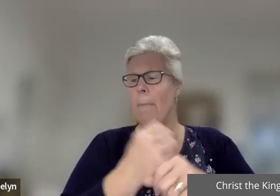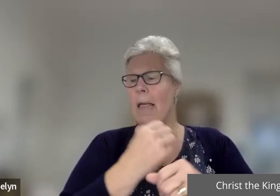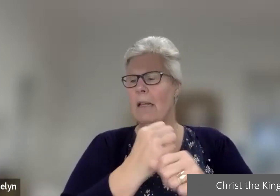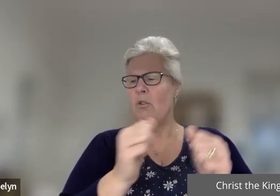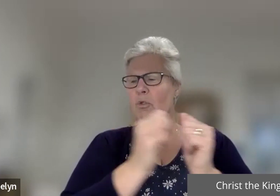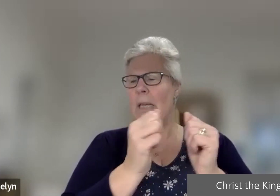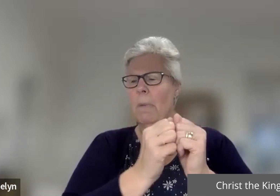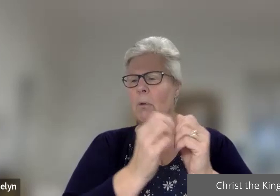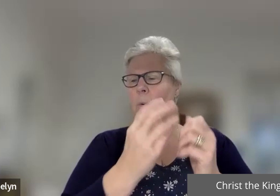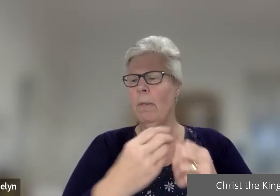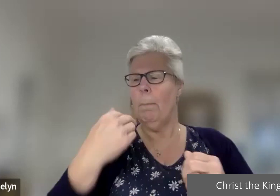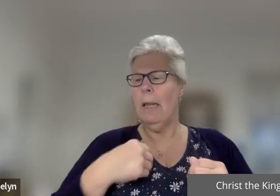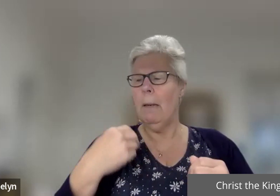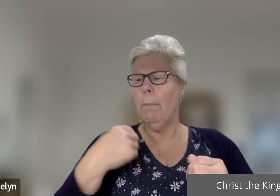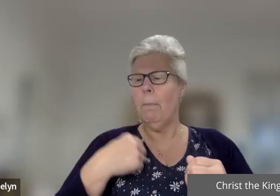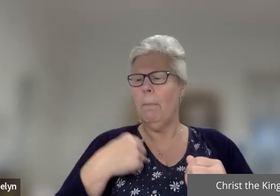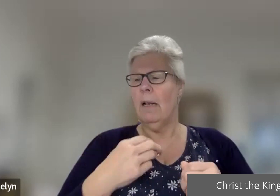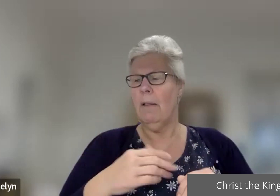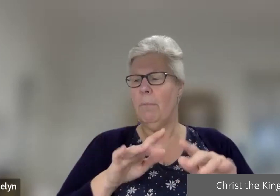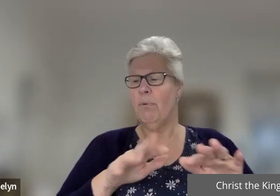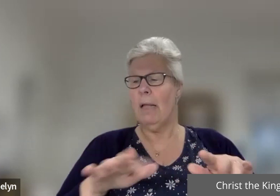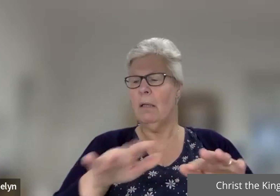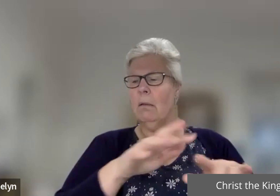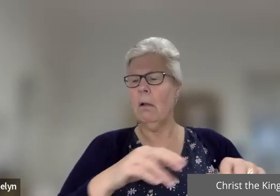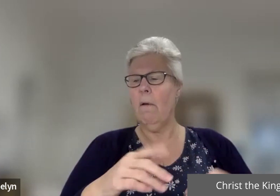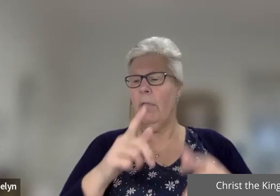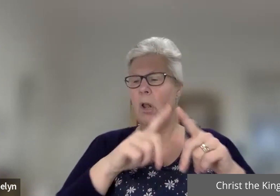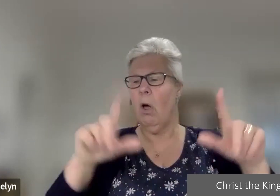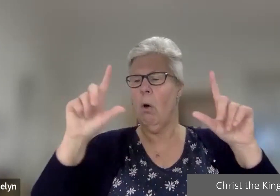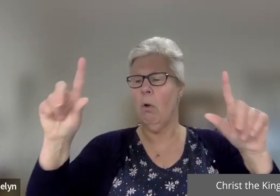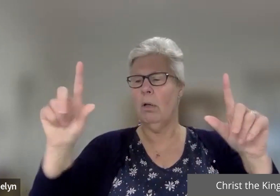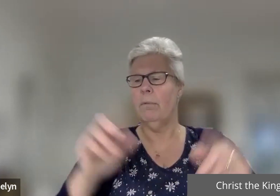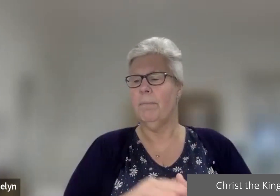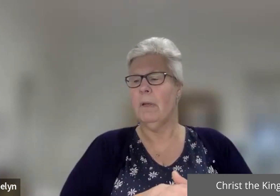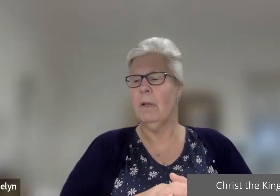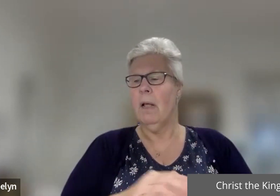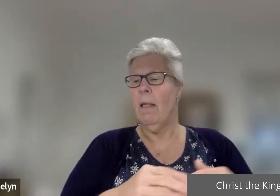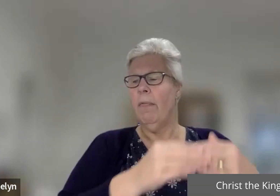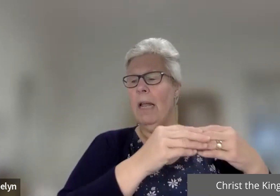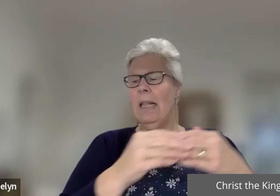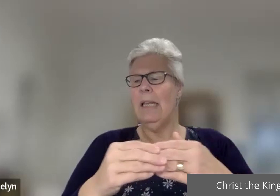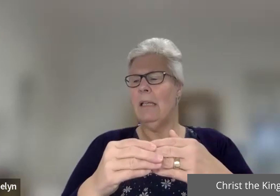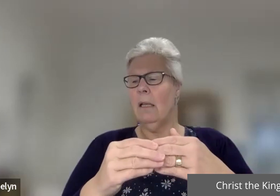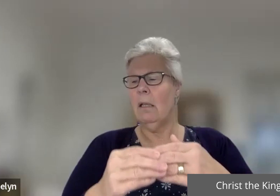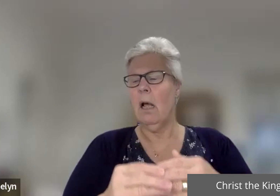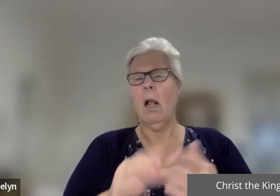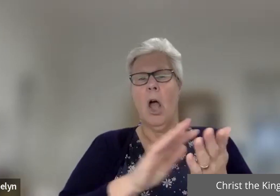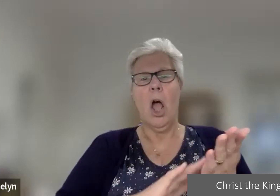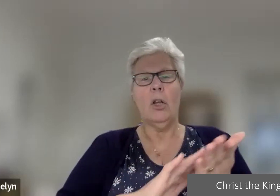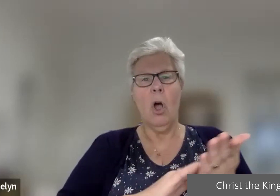David made an agreement with the people in the presence of the Lord. The